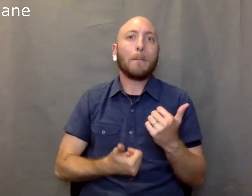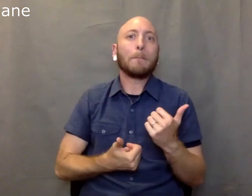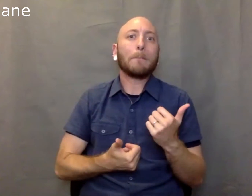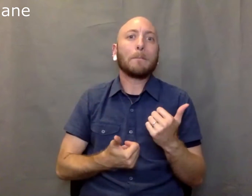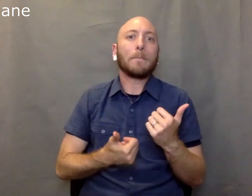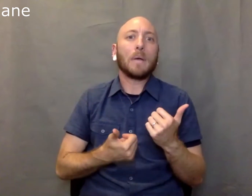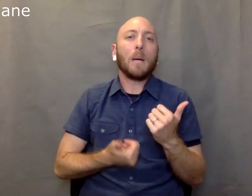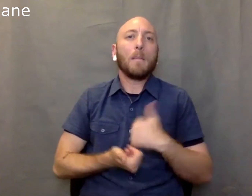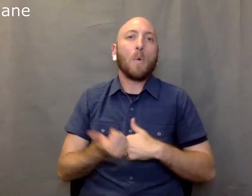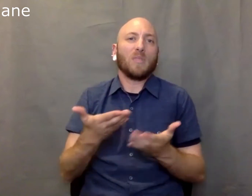it. I'm not about that.